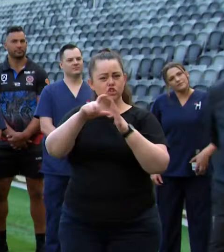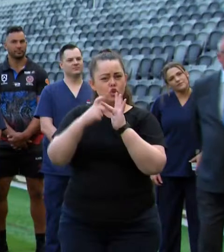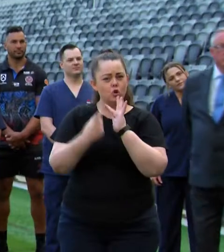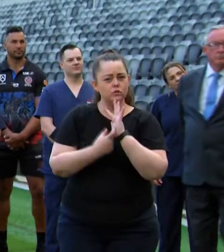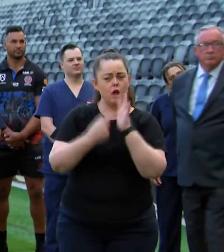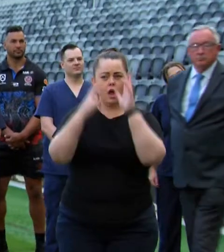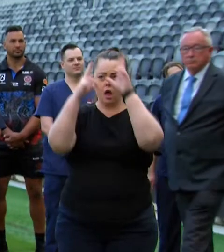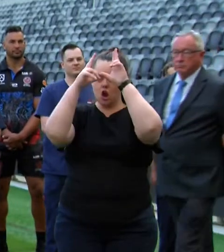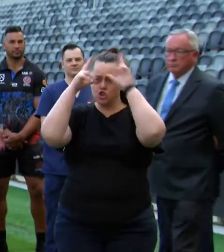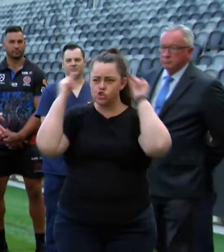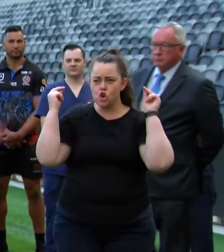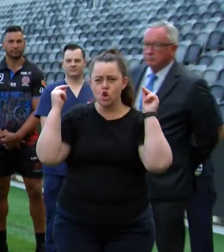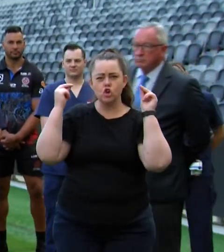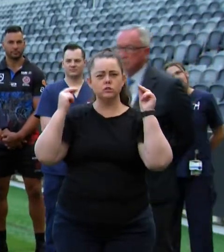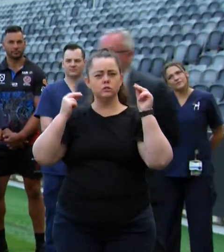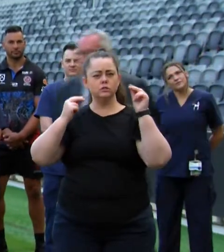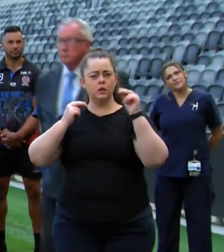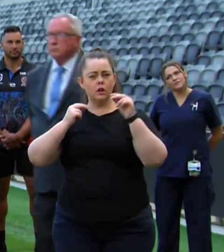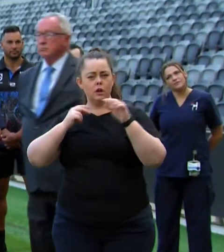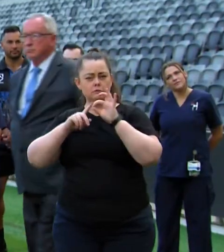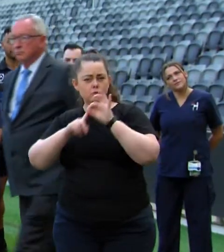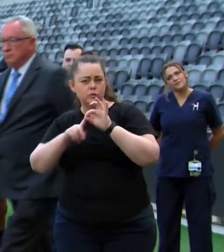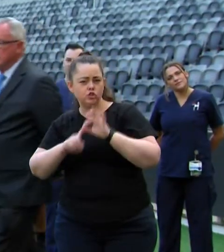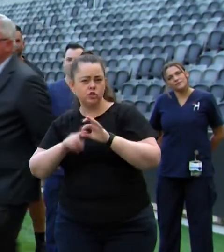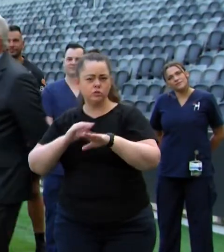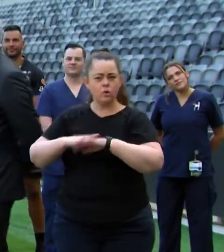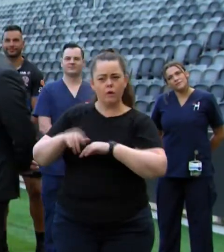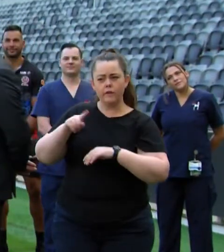professional judgment? Yeah, Brad will provide.